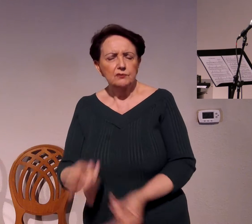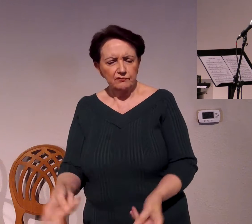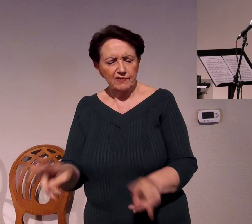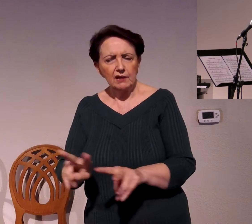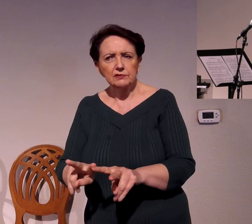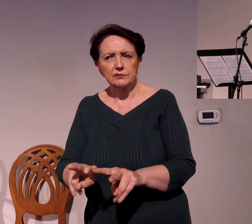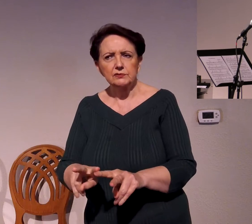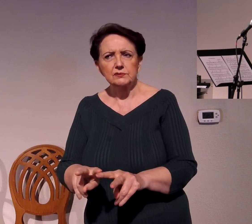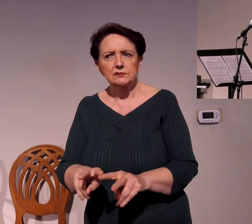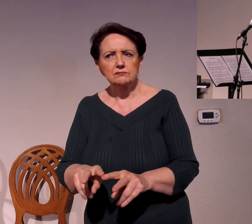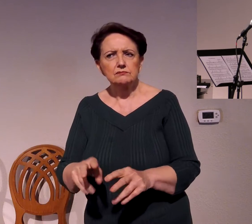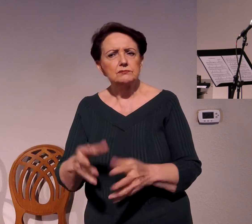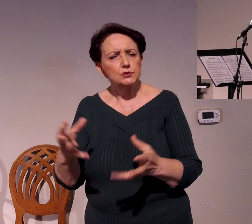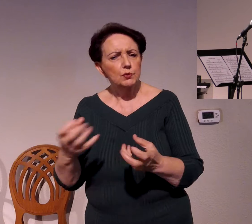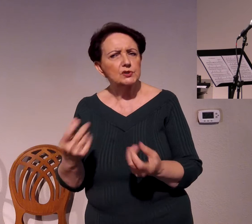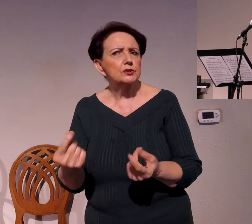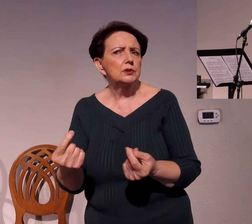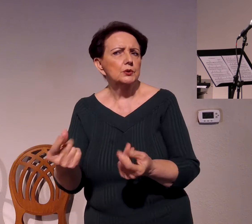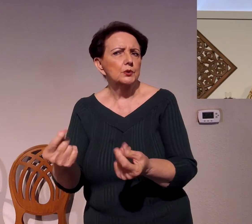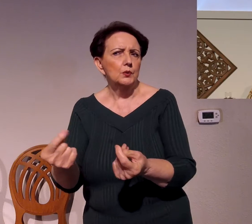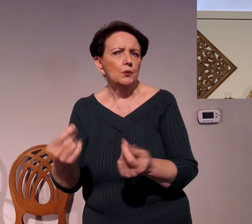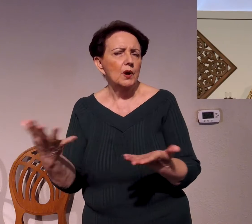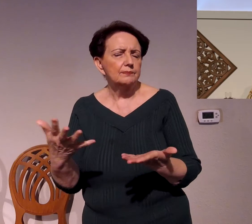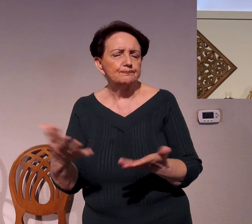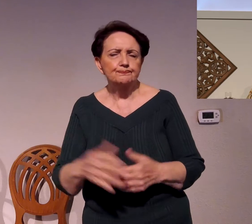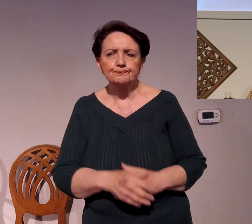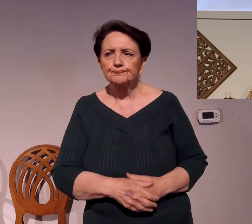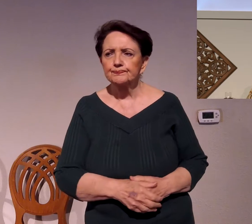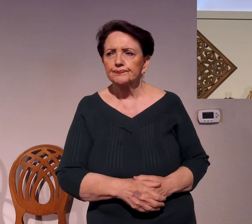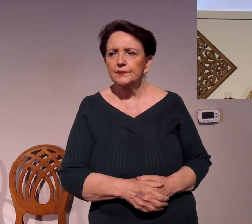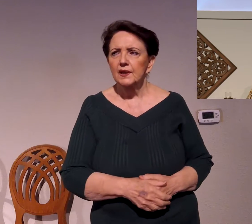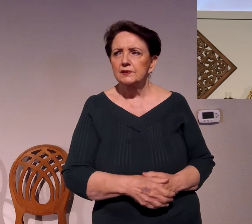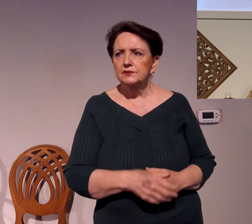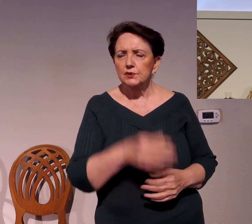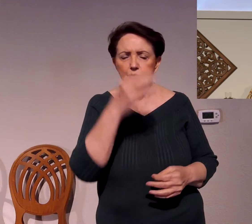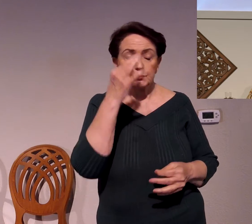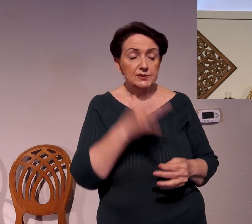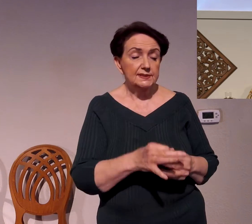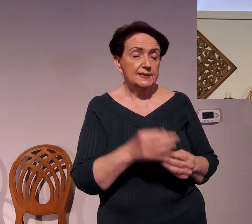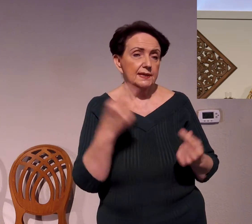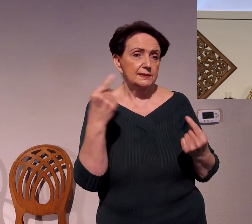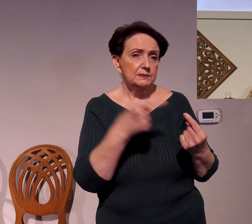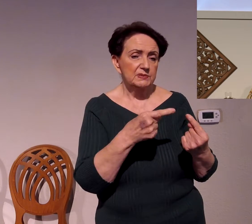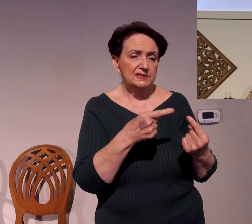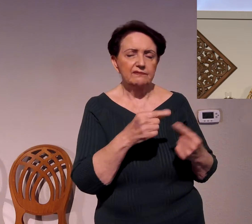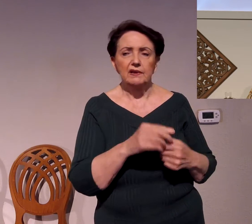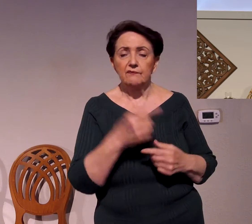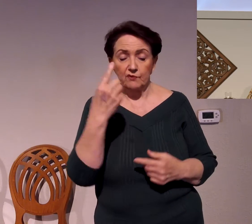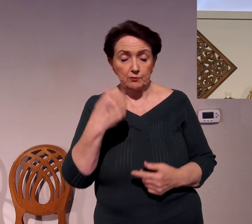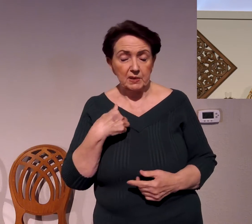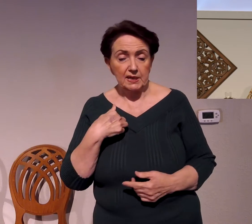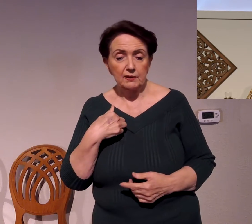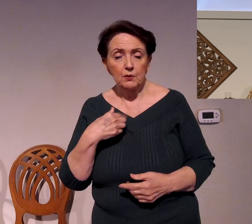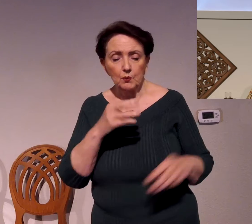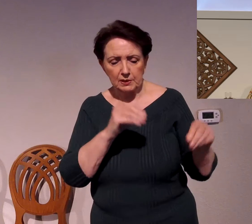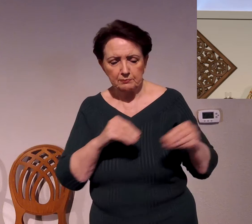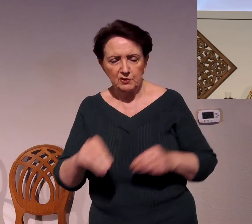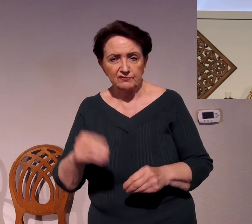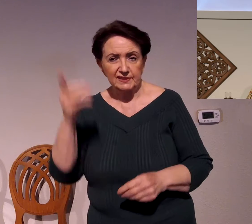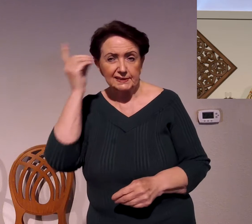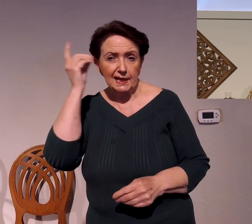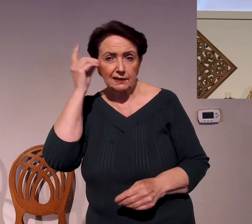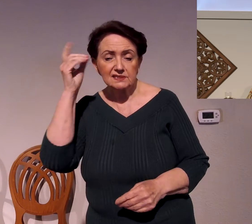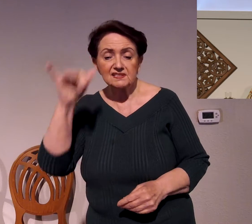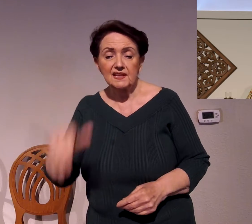and what we're trying to accomplish and what's important to us. And so we decide something very specific. For me, when I moved to Dallas, that was